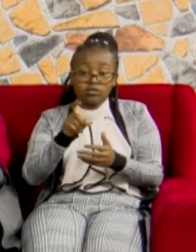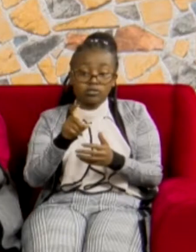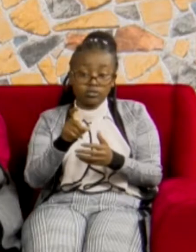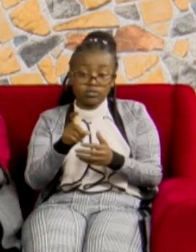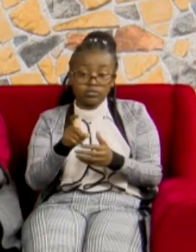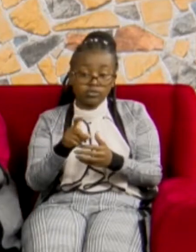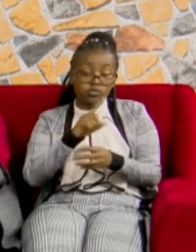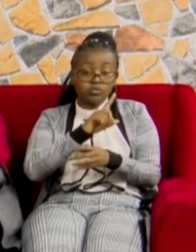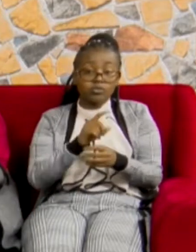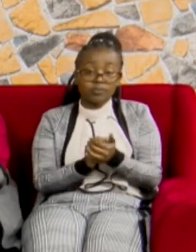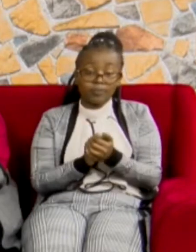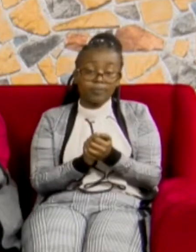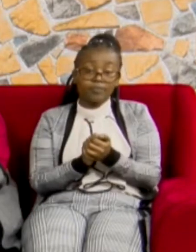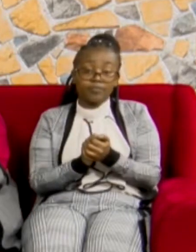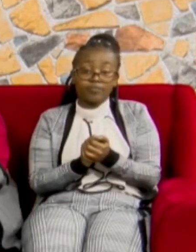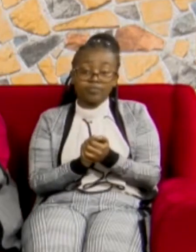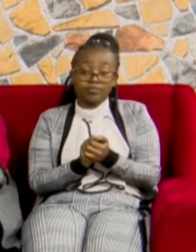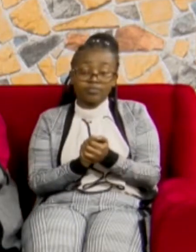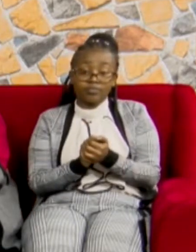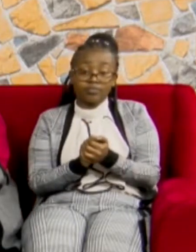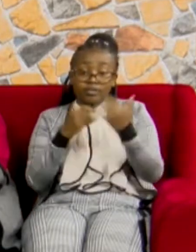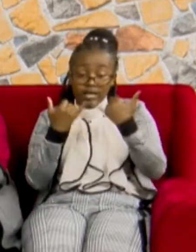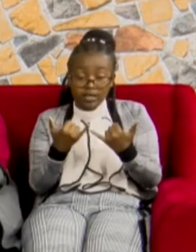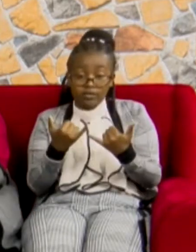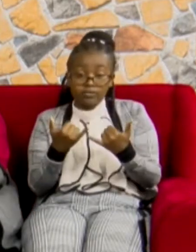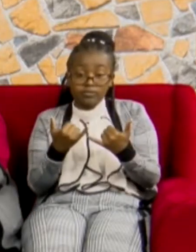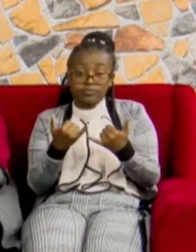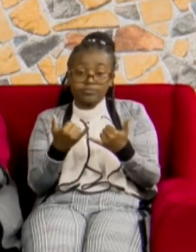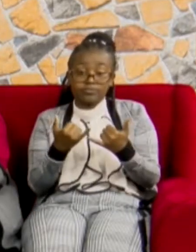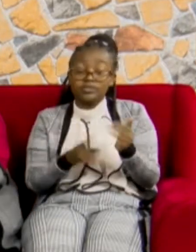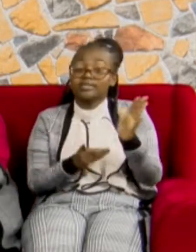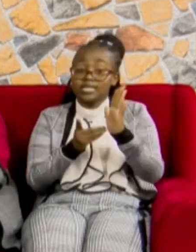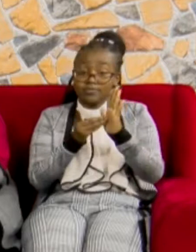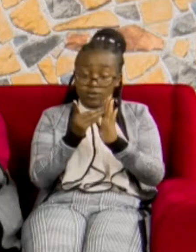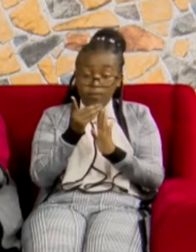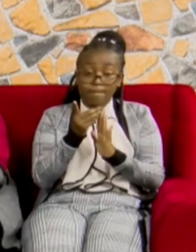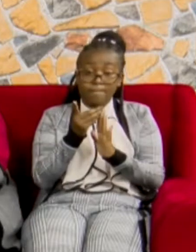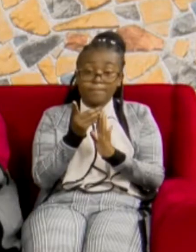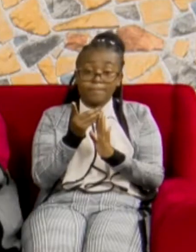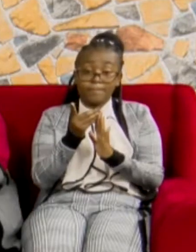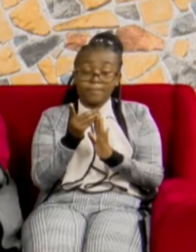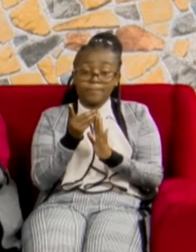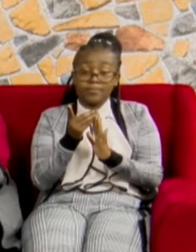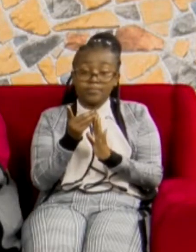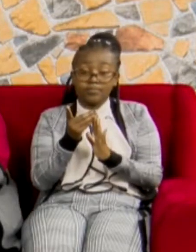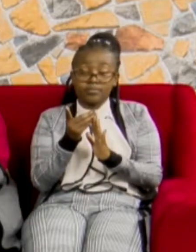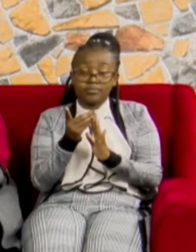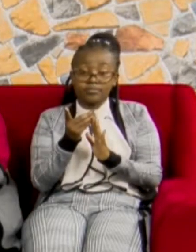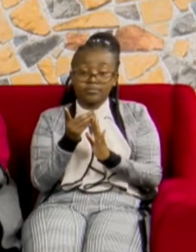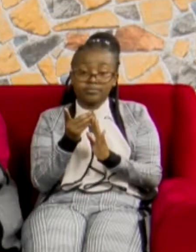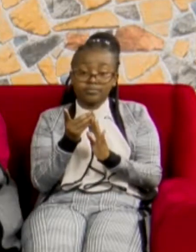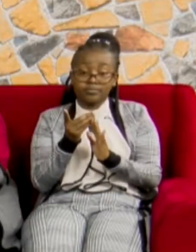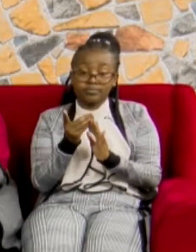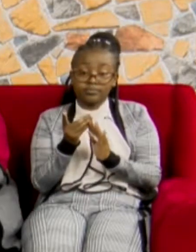I've been dying to ask, is now when you're saying developmental, there was developmental? Yes. There